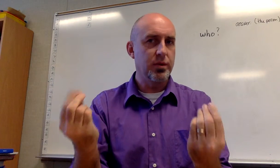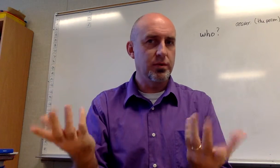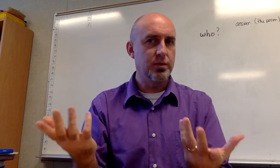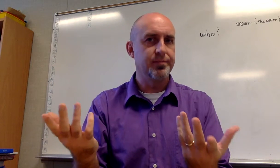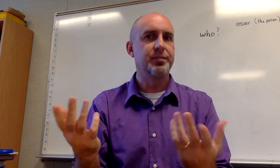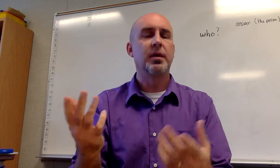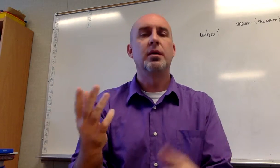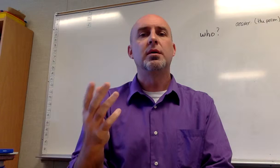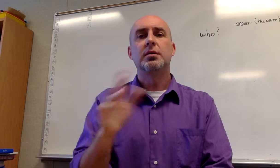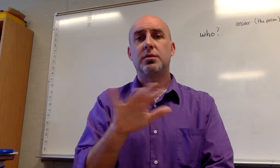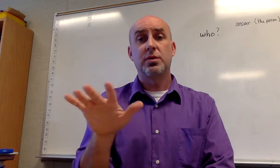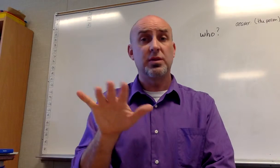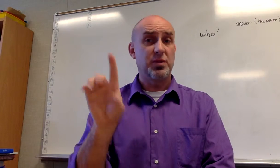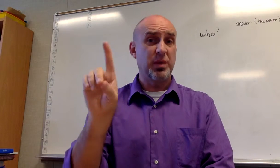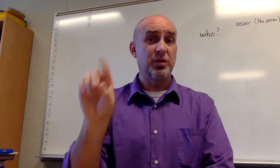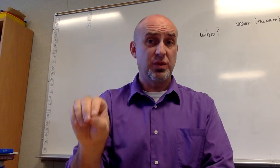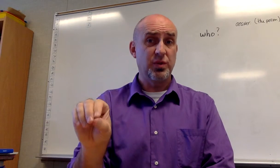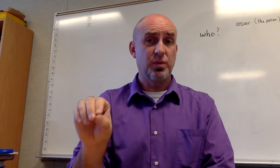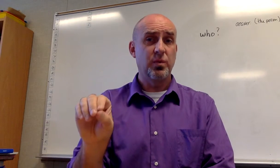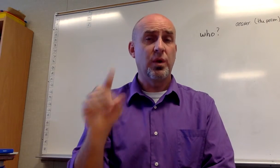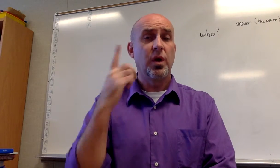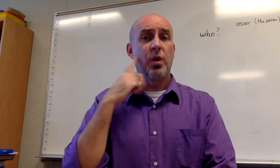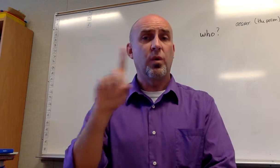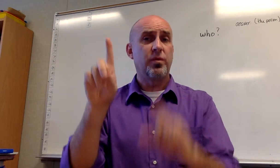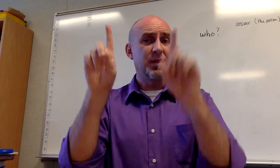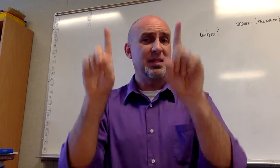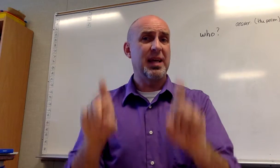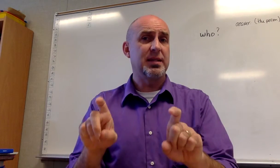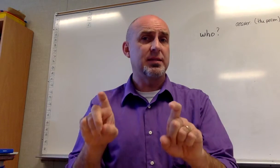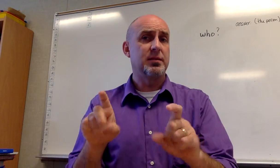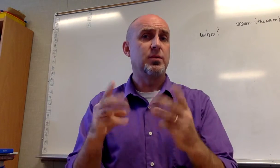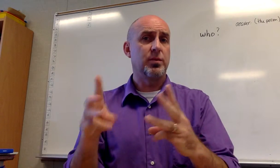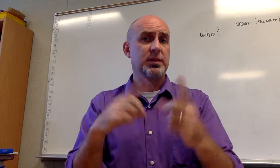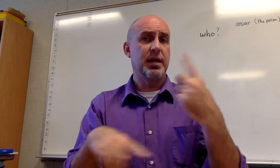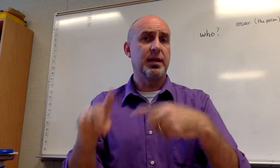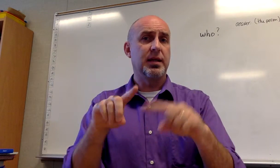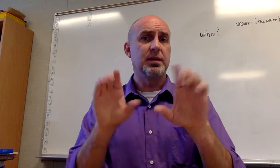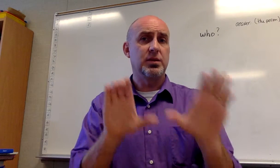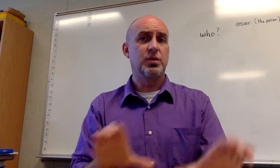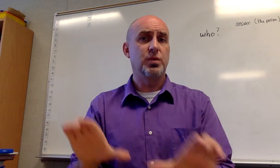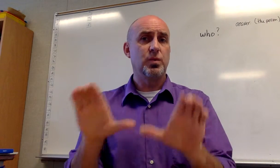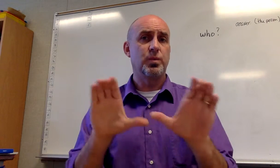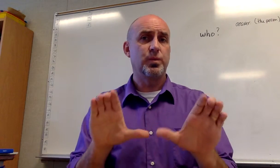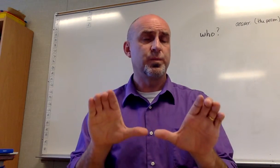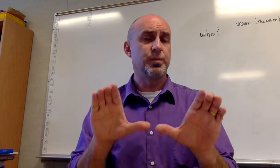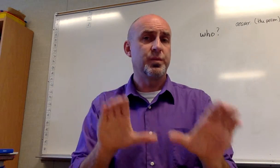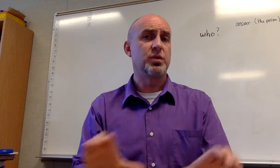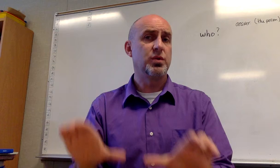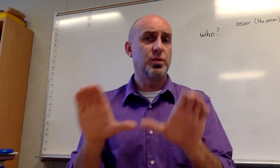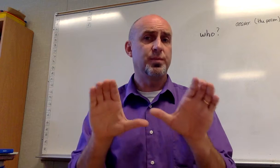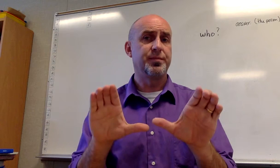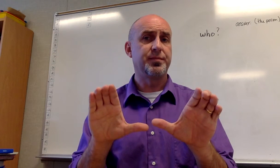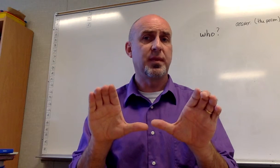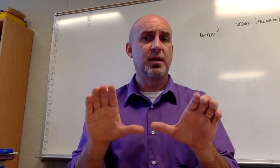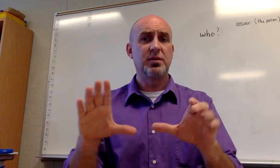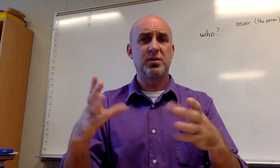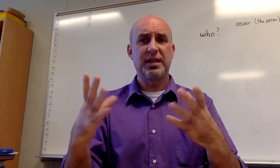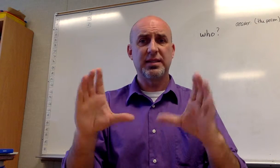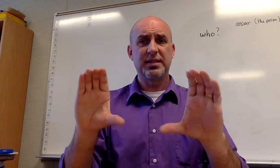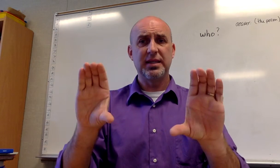do? So you can either spell do, or for the test, the way we're signing it is do. So it's like C